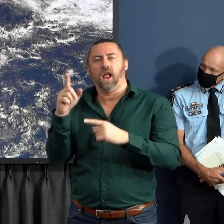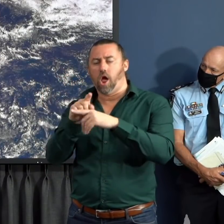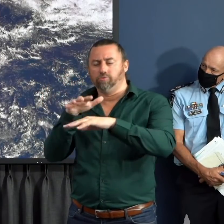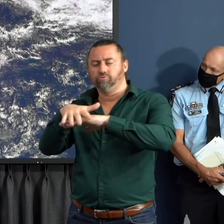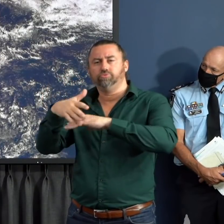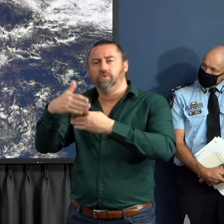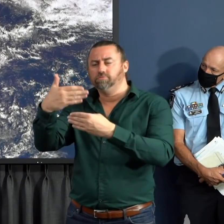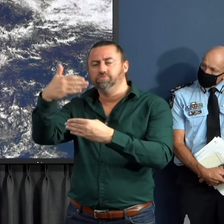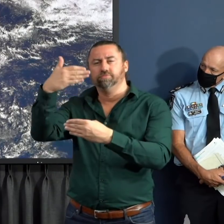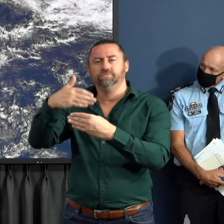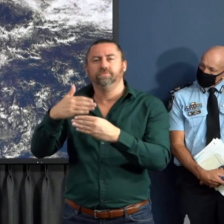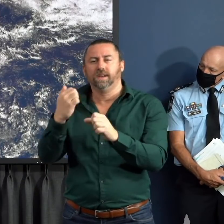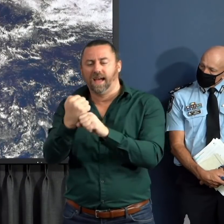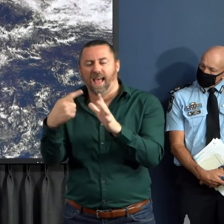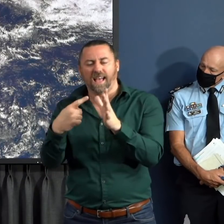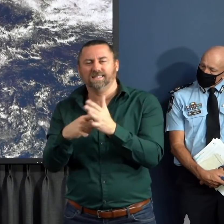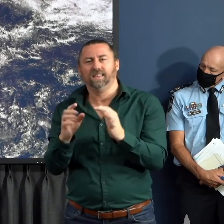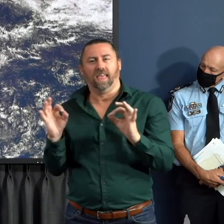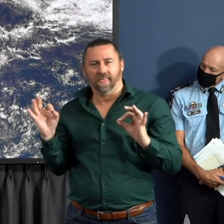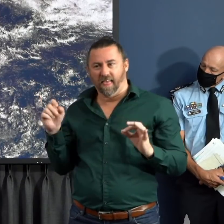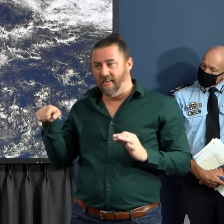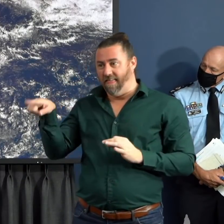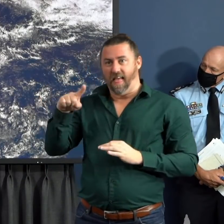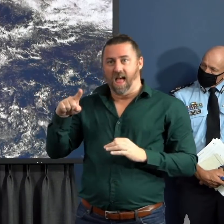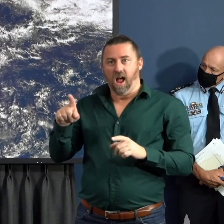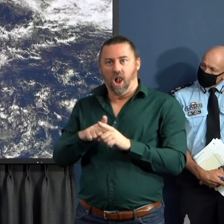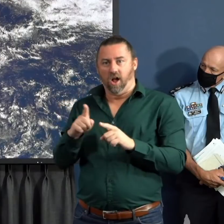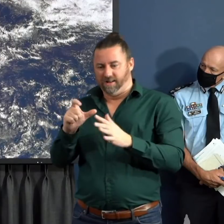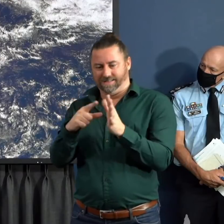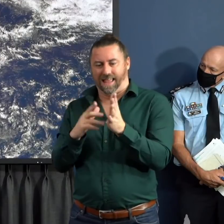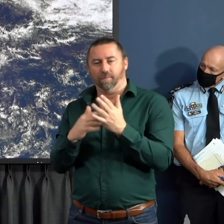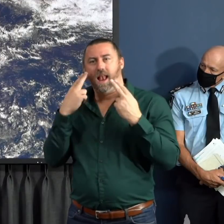and operating as per their expectations.